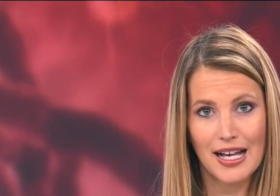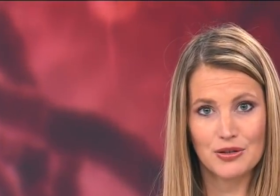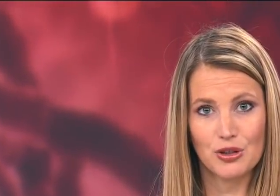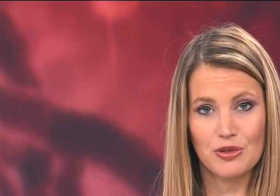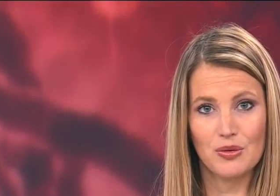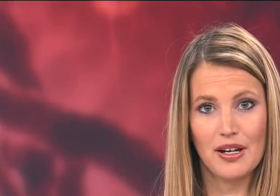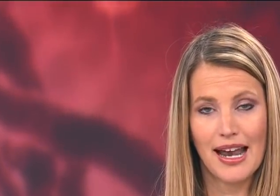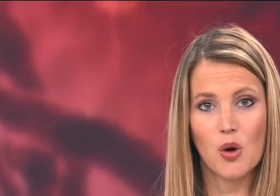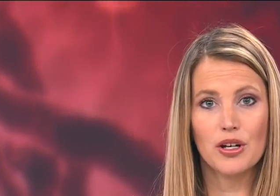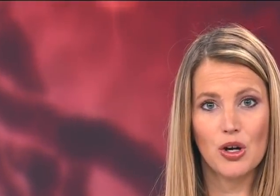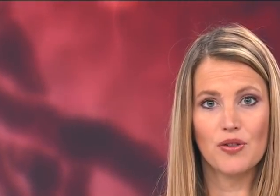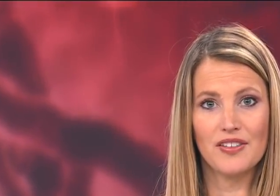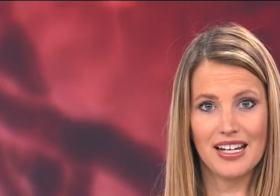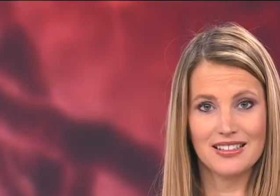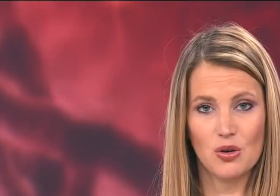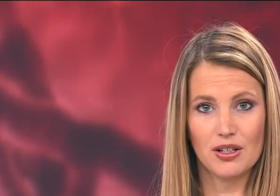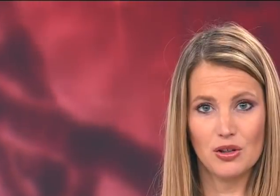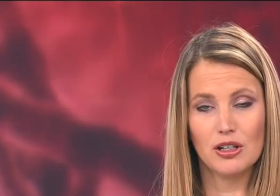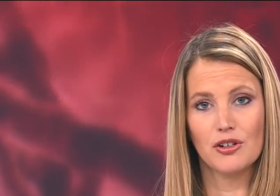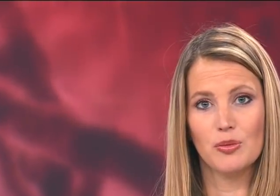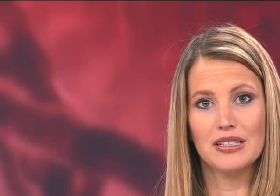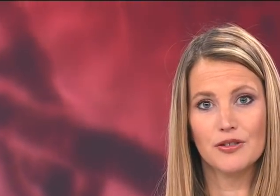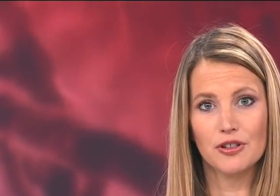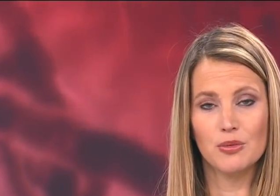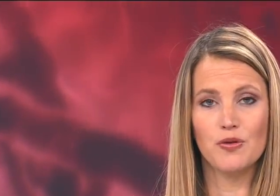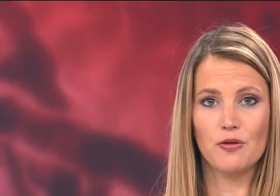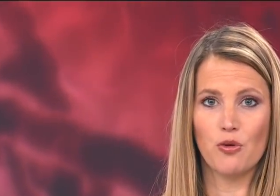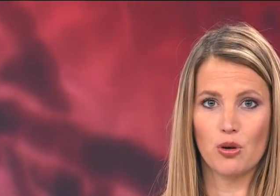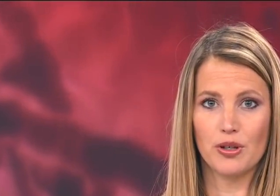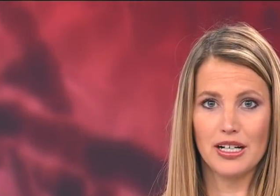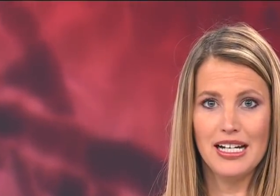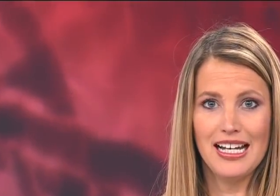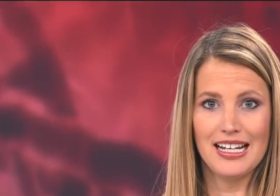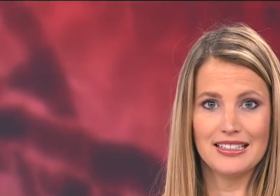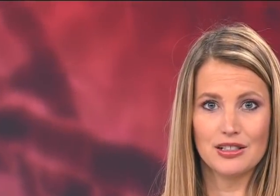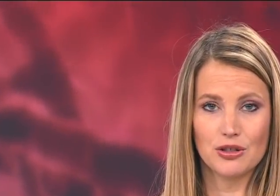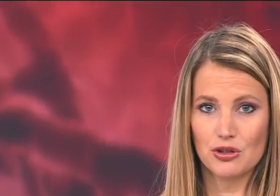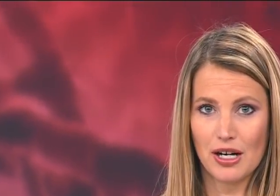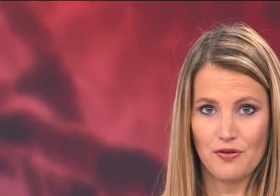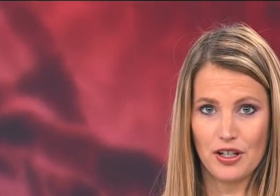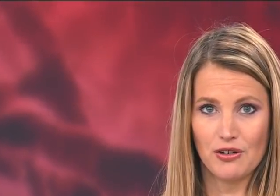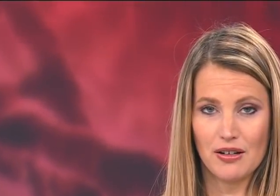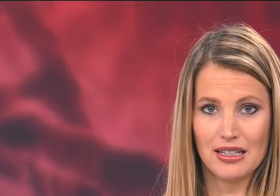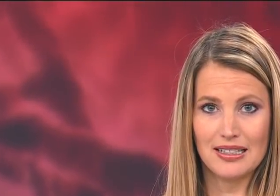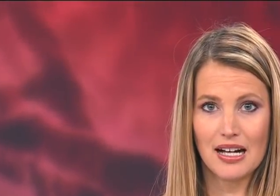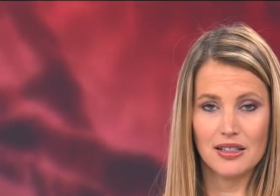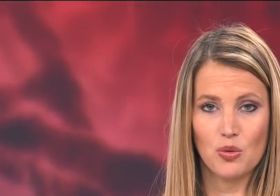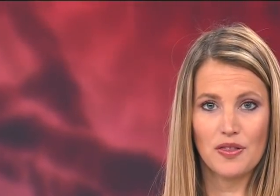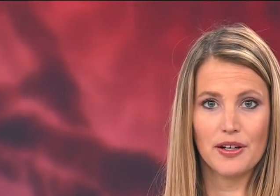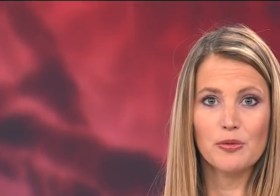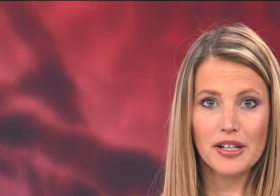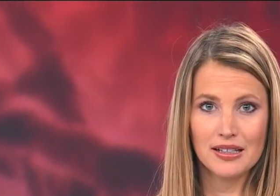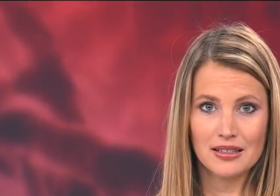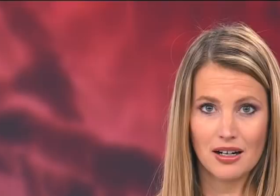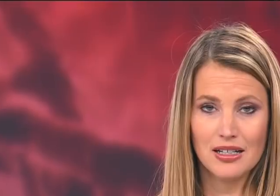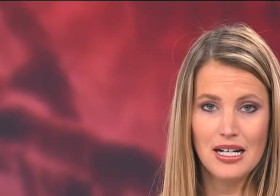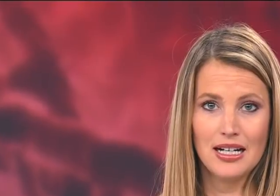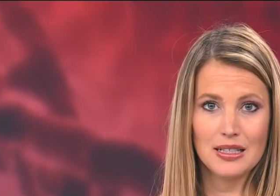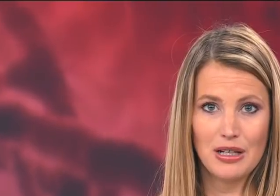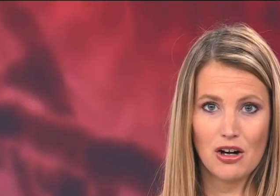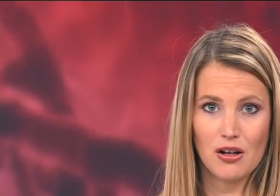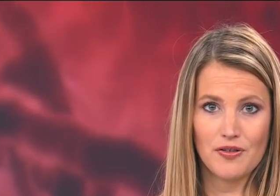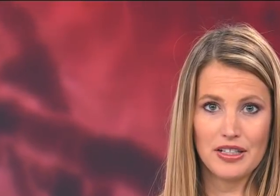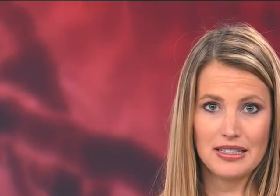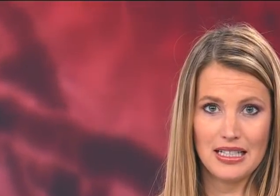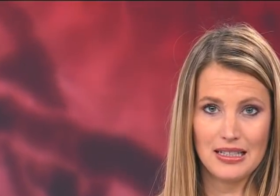in their classrooms. And now we know that that is going to look a little bit different moving forward as districts try to figure out exactly what their plans are